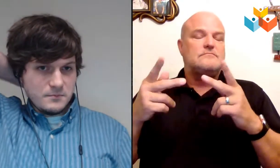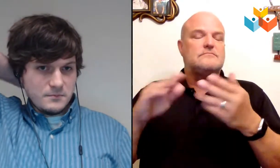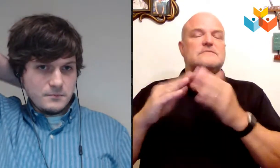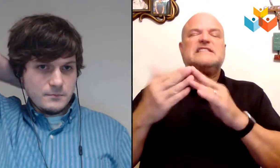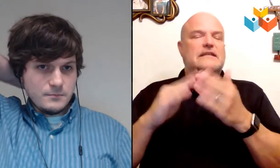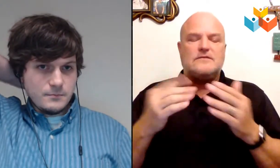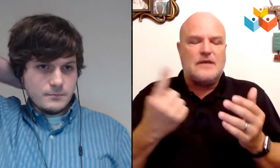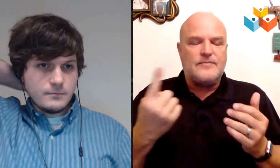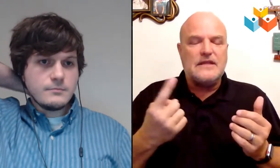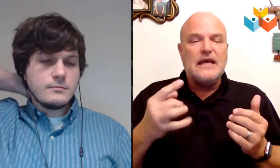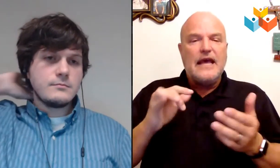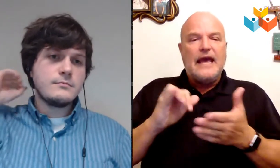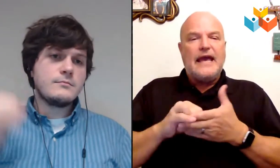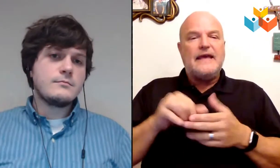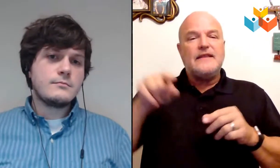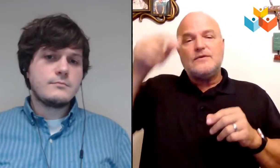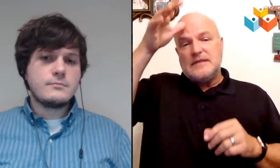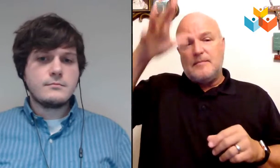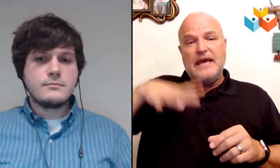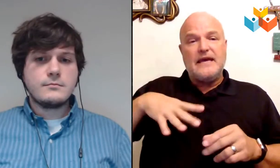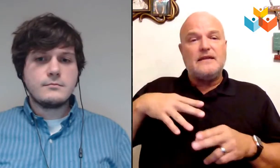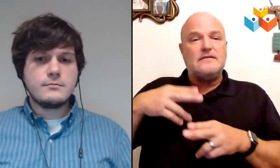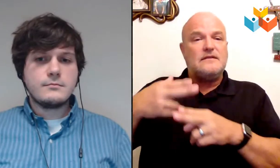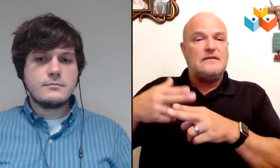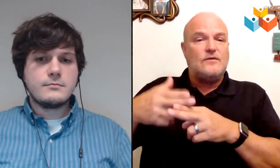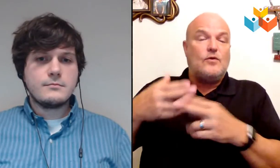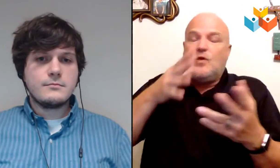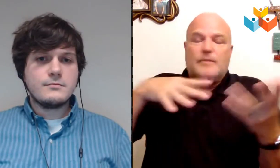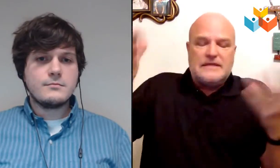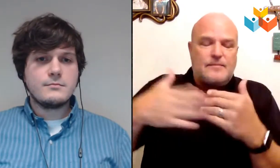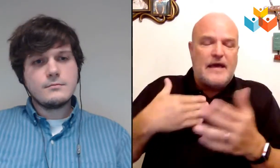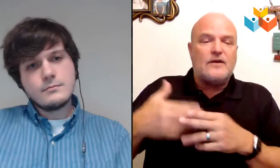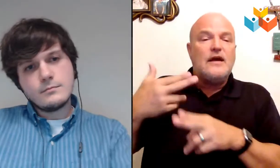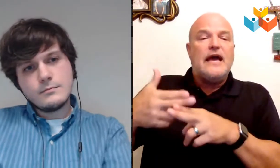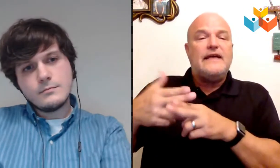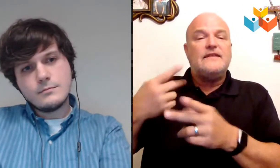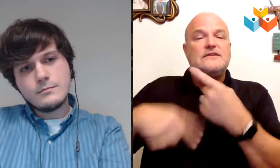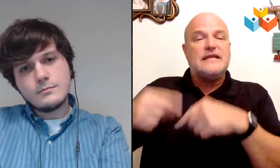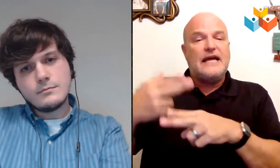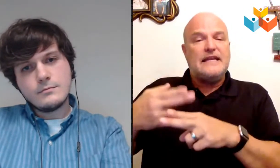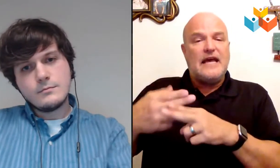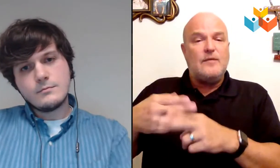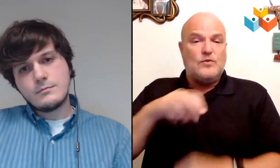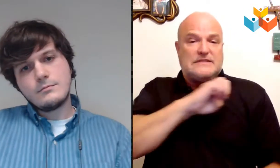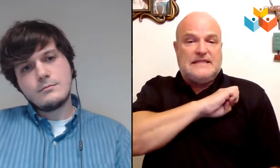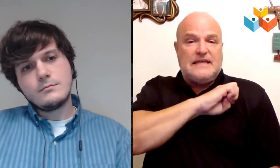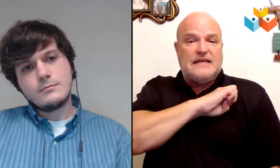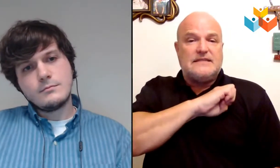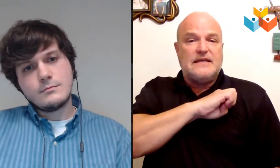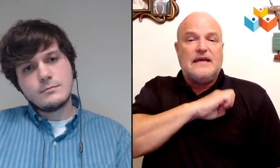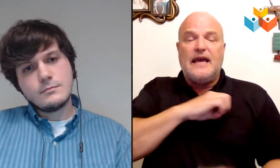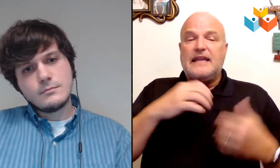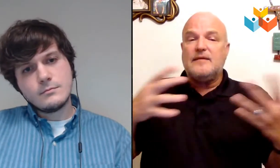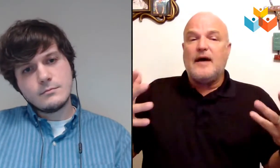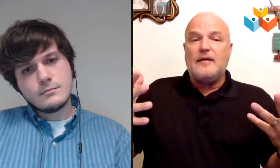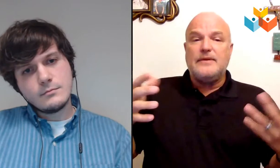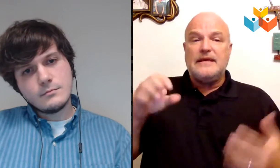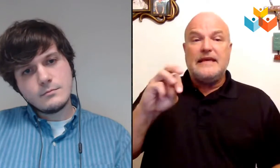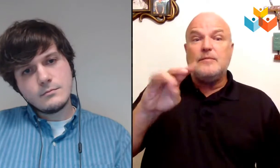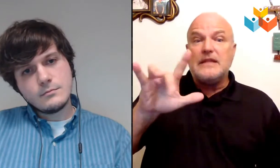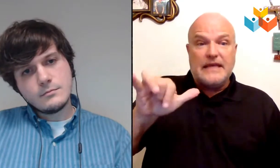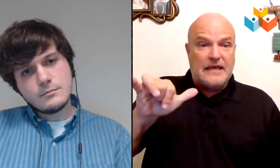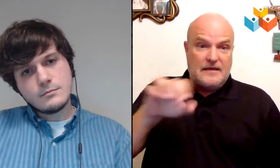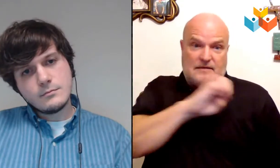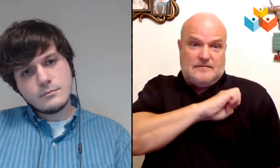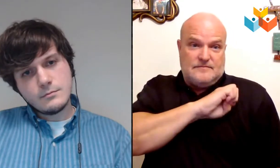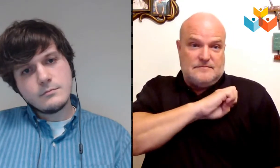another city or something, and there was a man or a woman, it doesn't matter, and their sign name was this, and it might